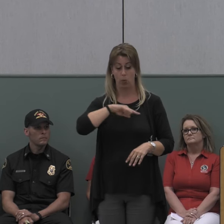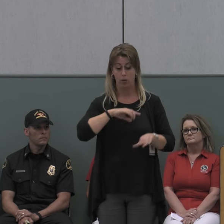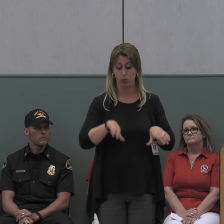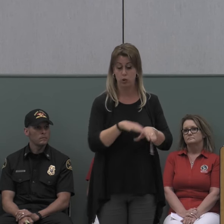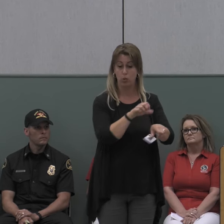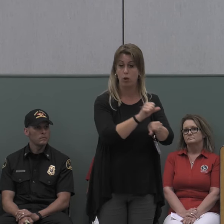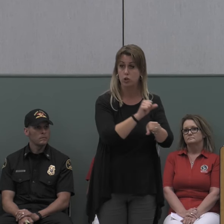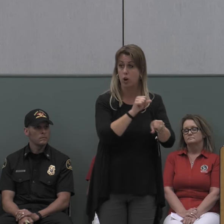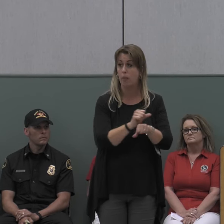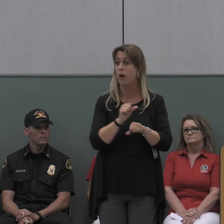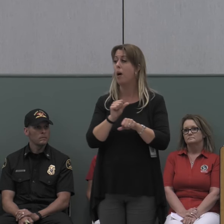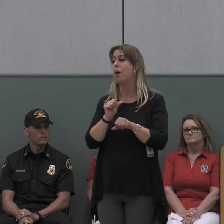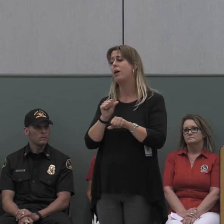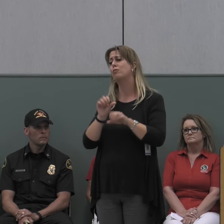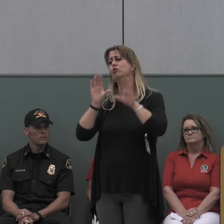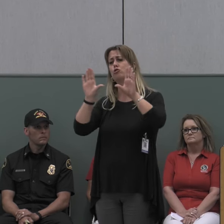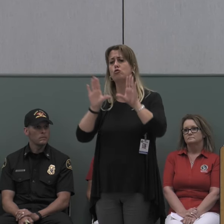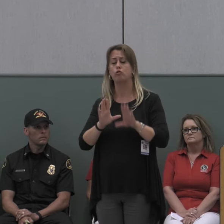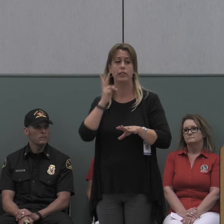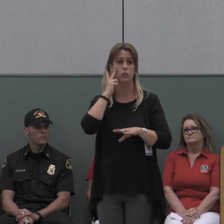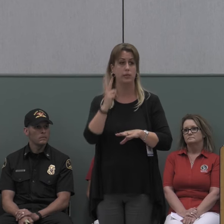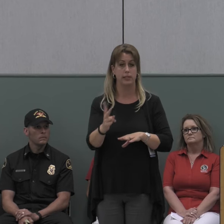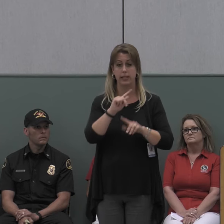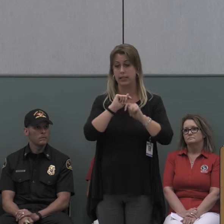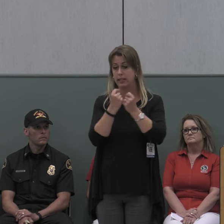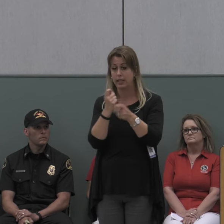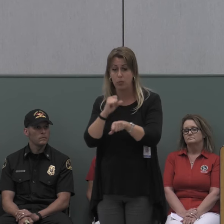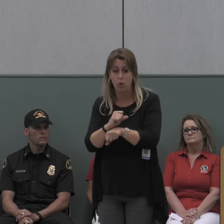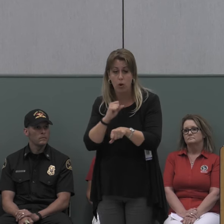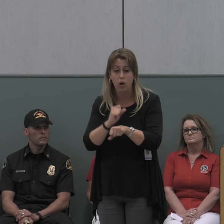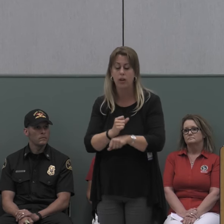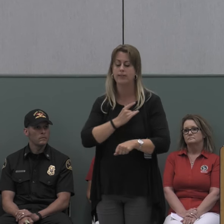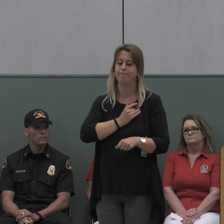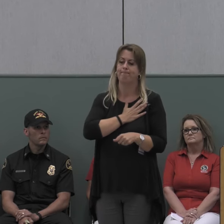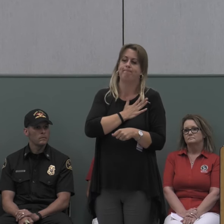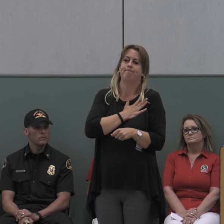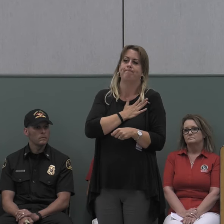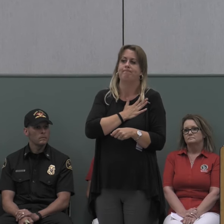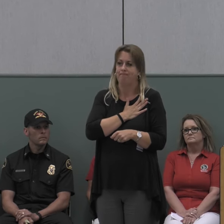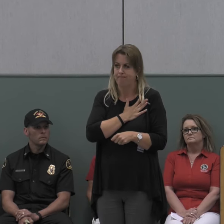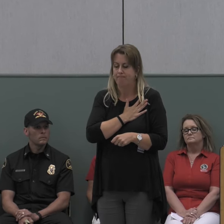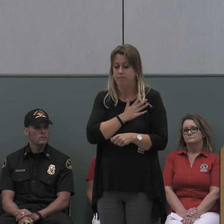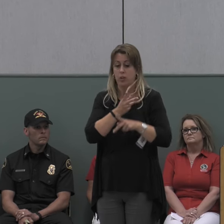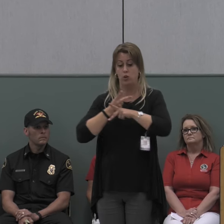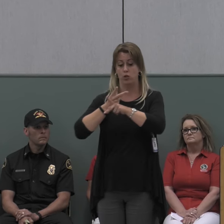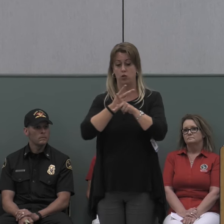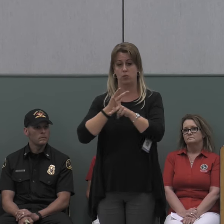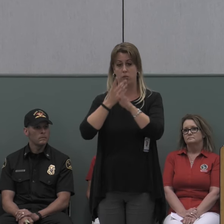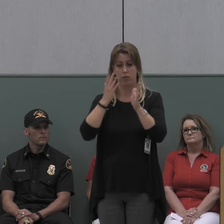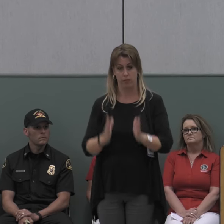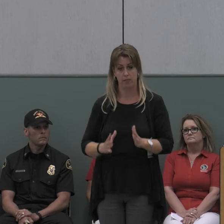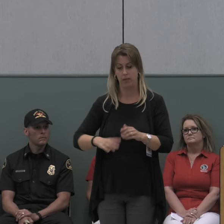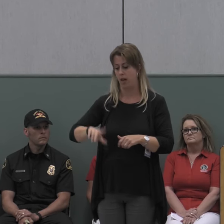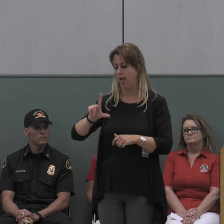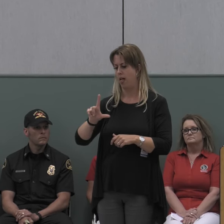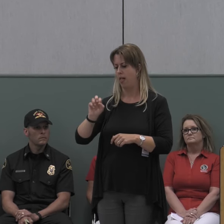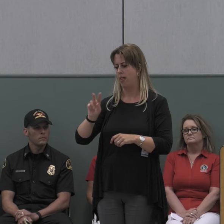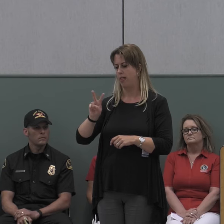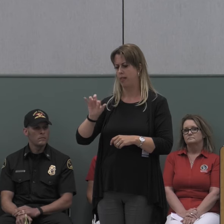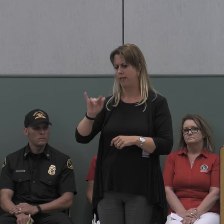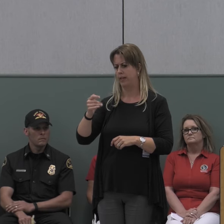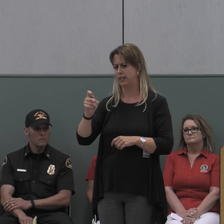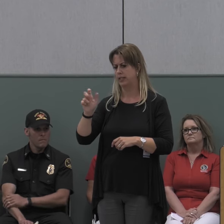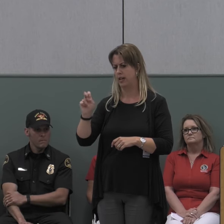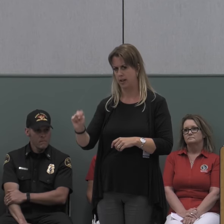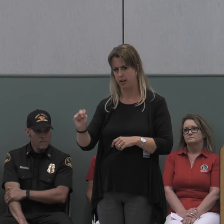But it was great to see the teamwork. It was very heartwarming. Supervisor Robert Lovingood was there yesterday. So was our Chief Executive Officer